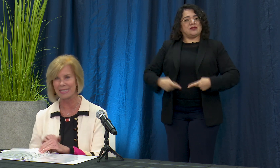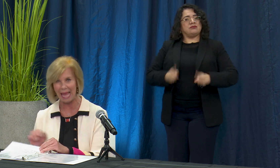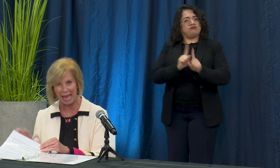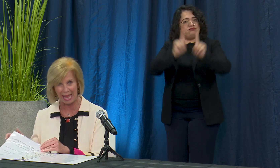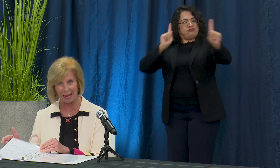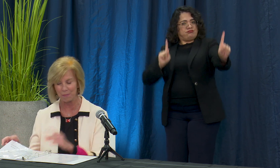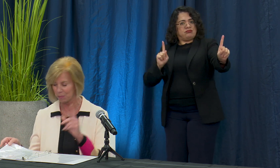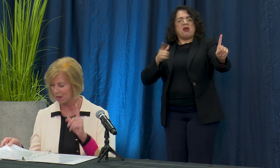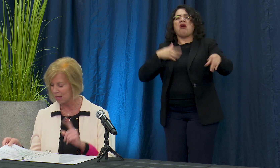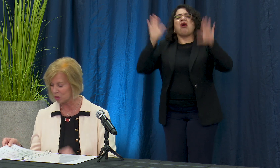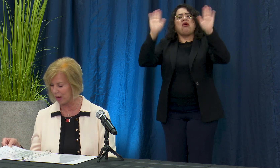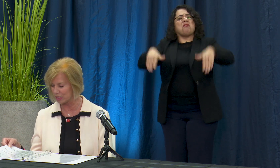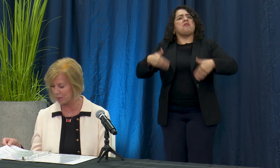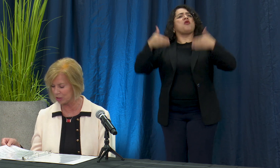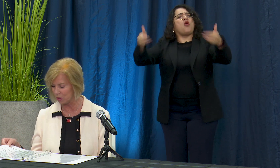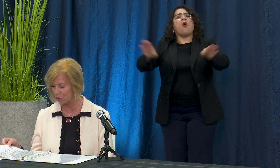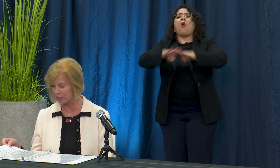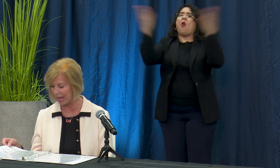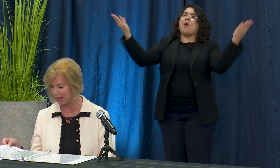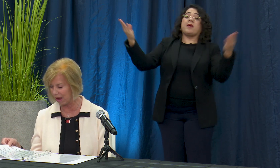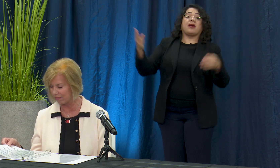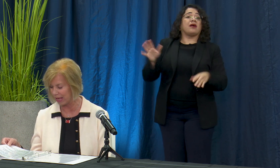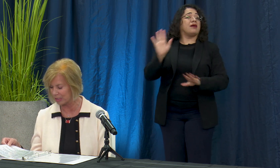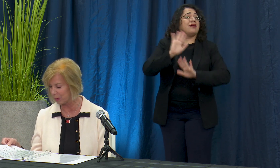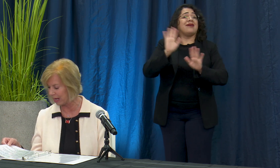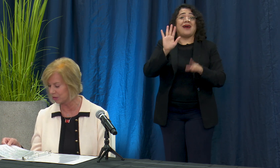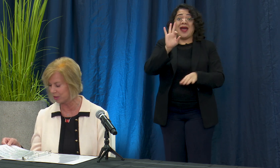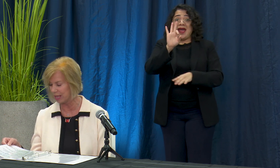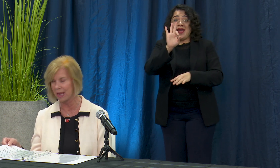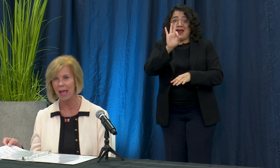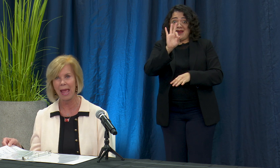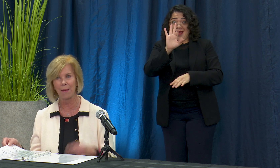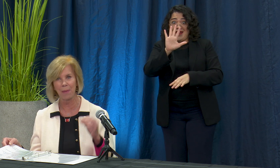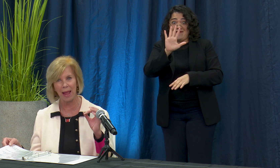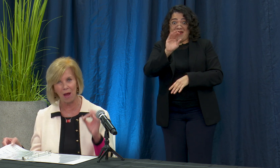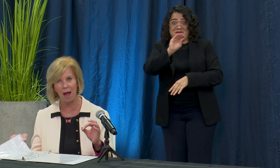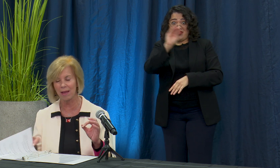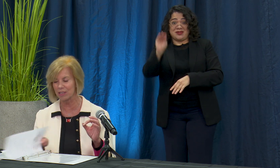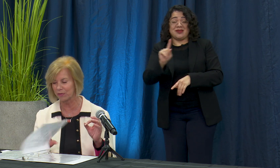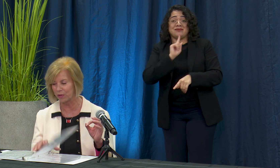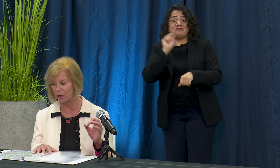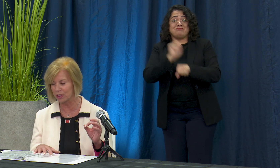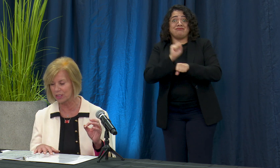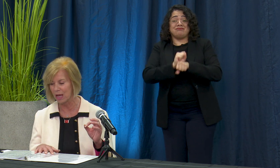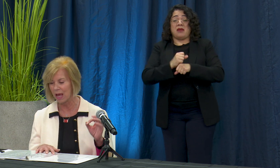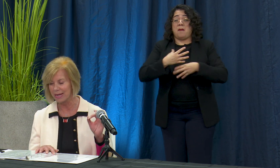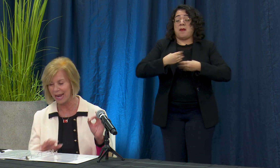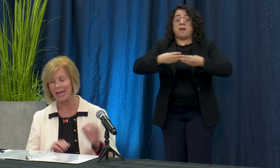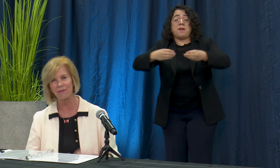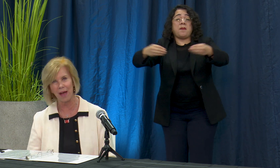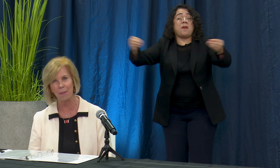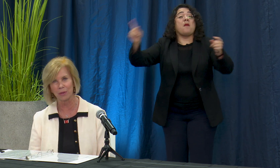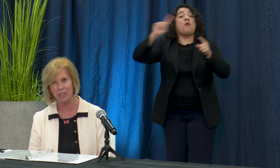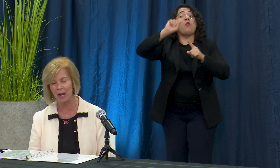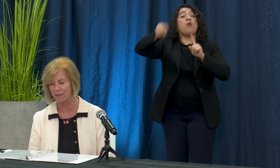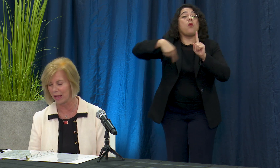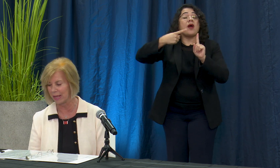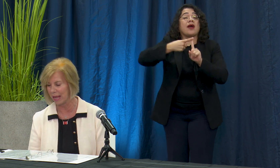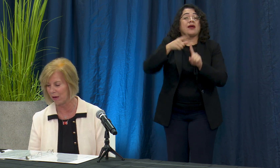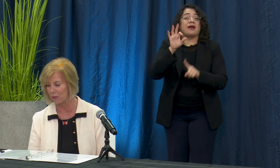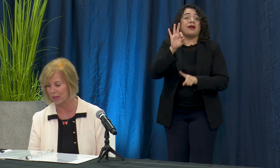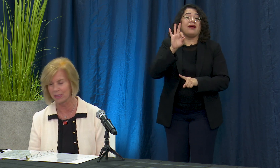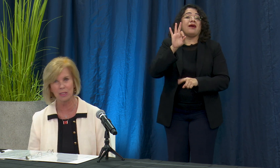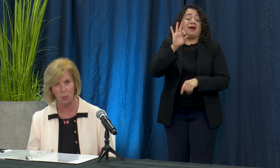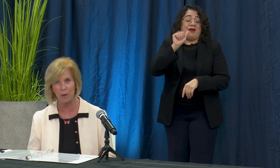distancing today, transmission would take off exponentially, and by August 1st, 95% of